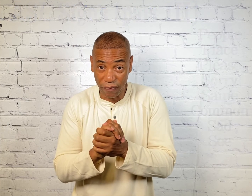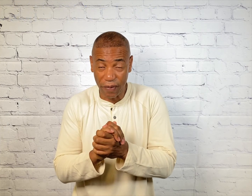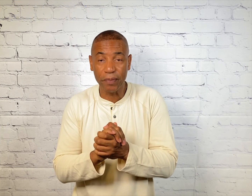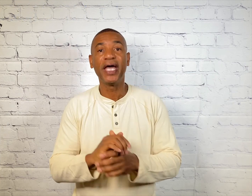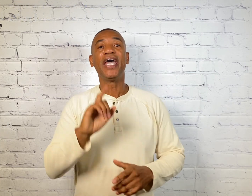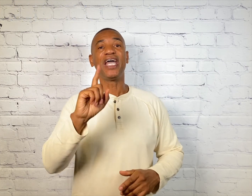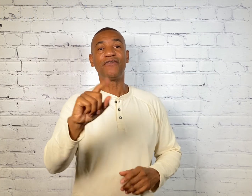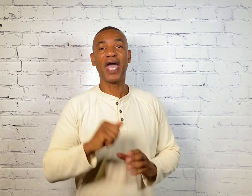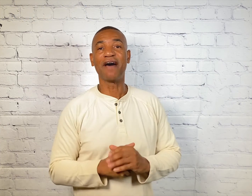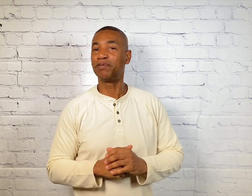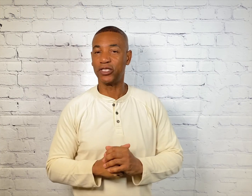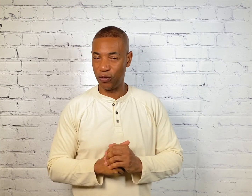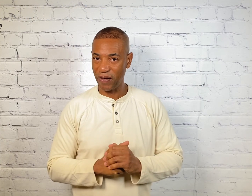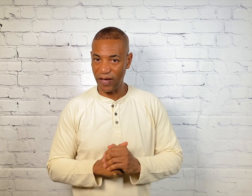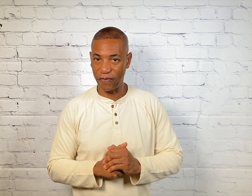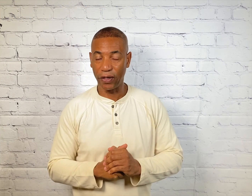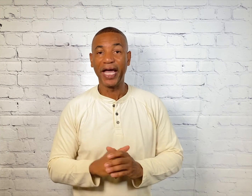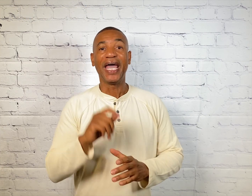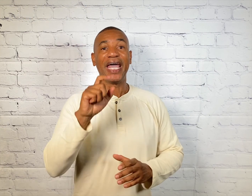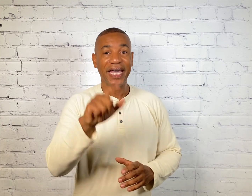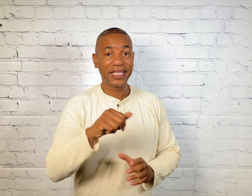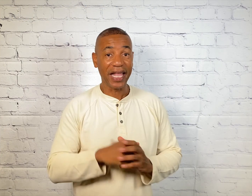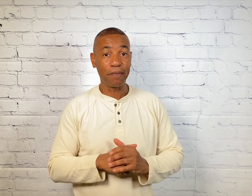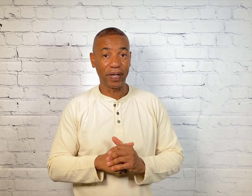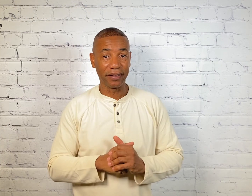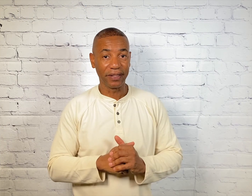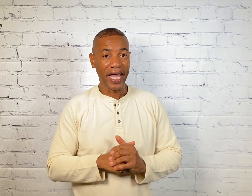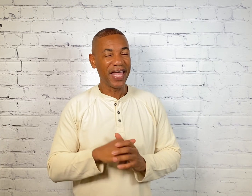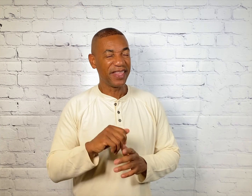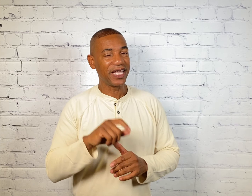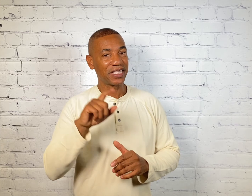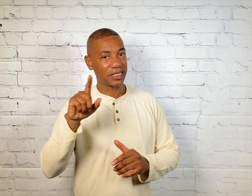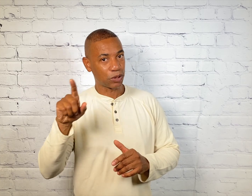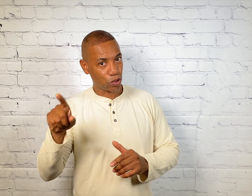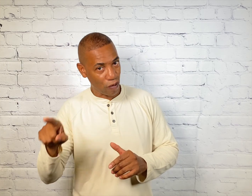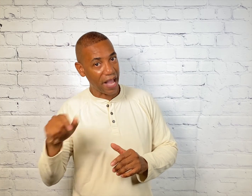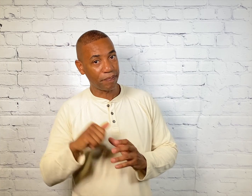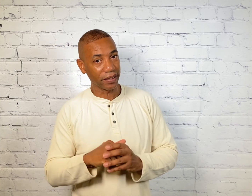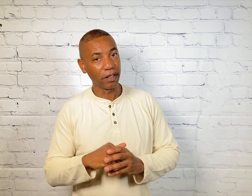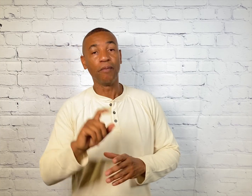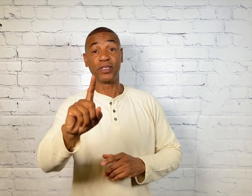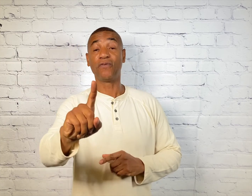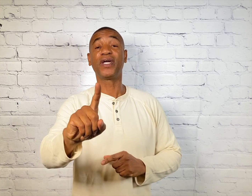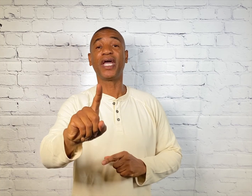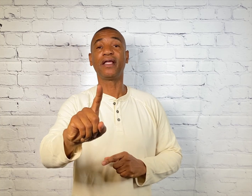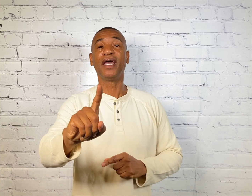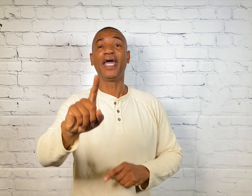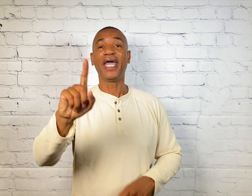them. If you have, please do me a favor. Hit the like button and then hit the subscribe button. But don't forget, hit the